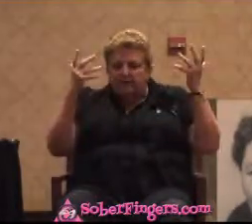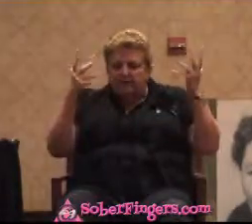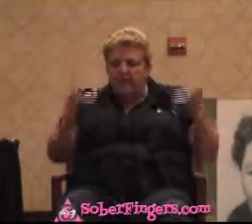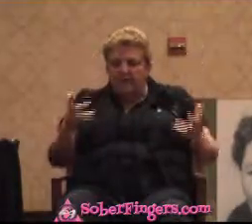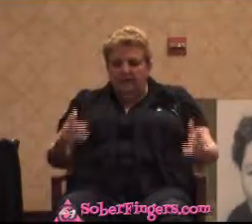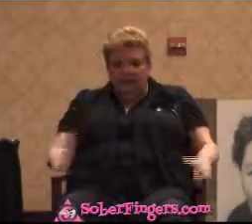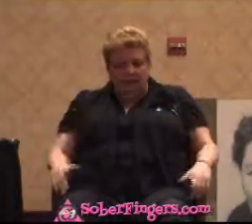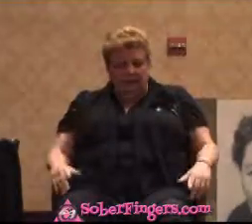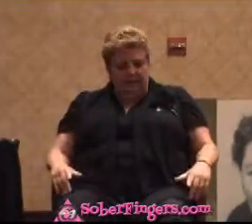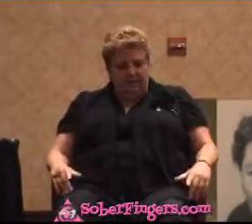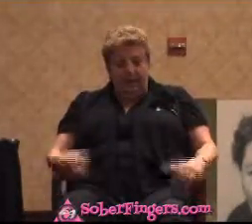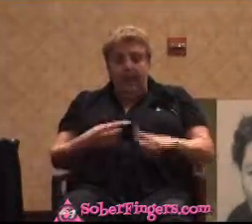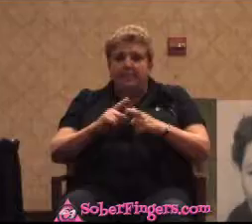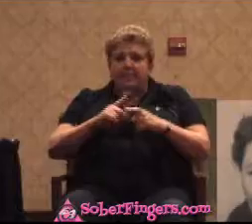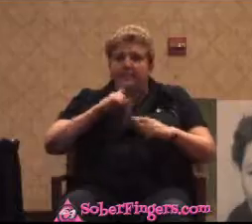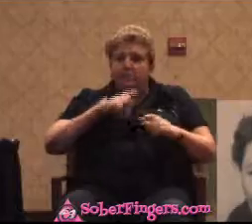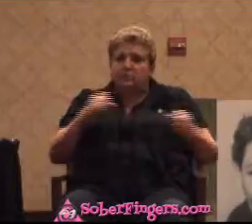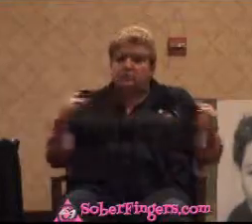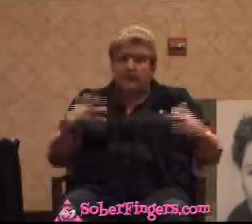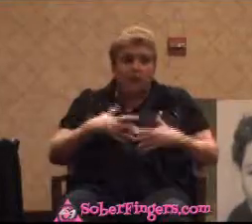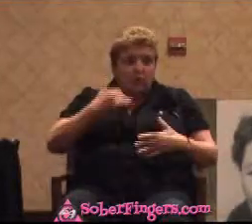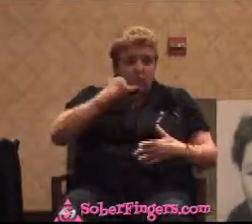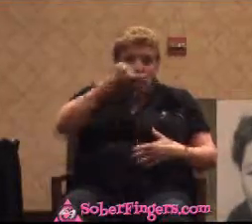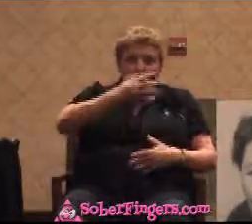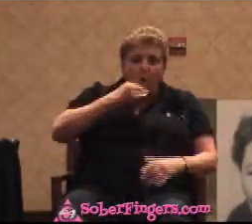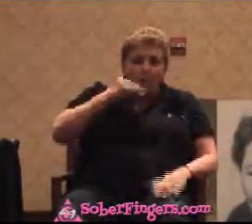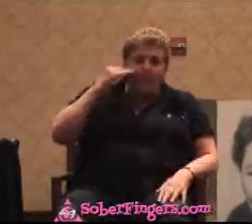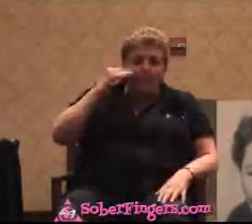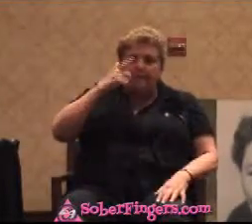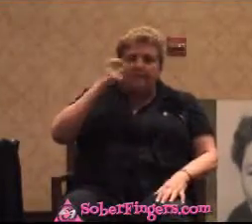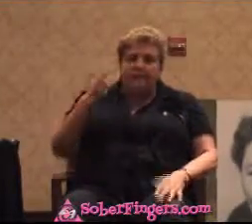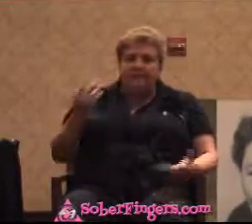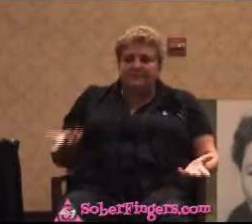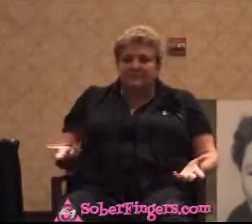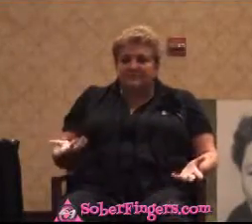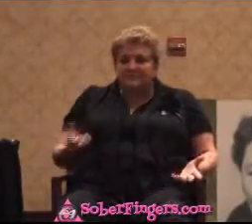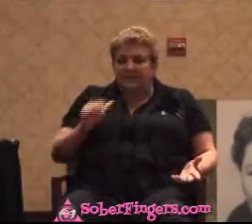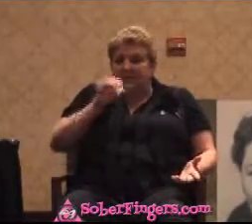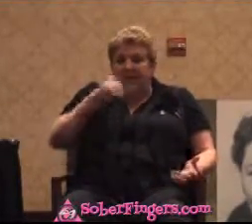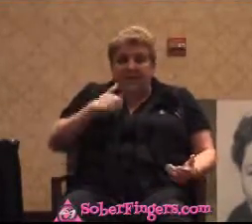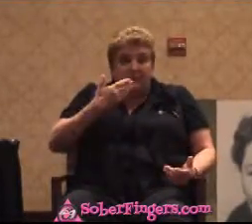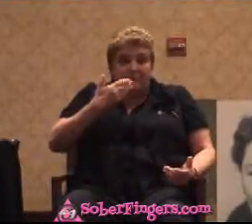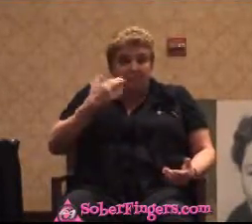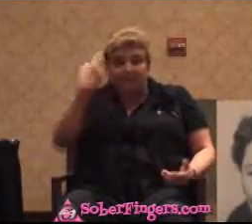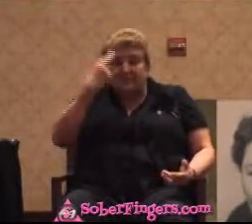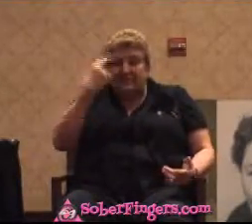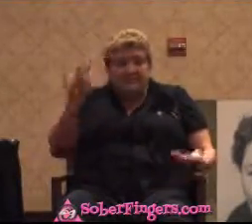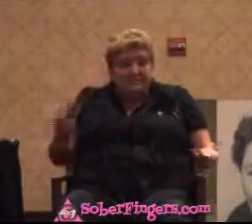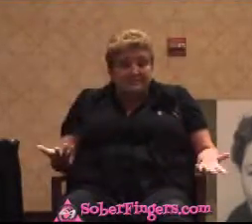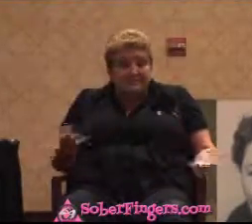And then I'm too scared to call home because I ain't got a reasonable explanation